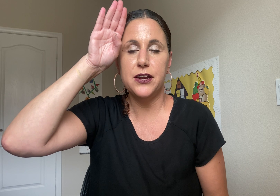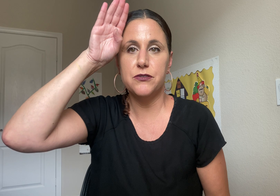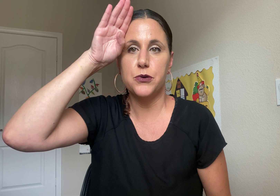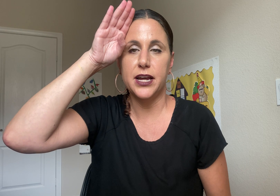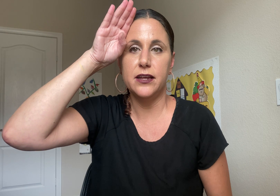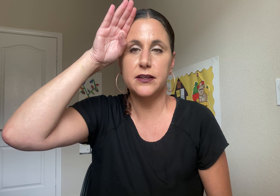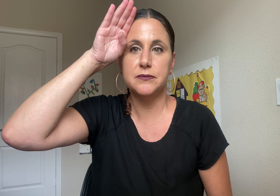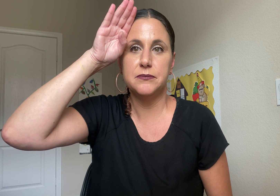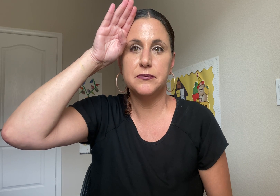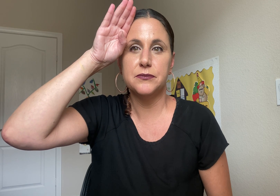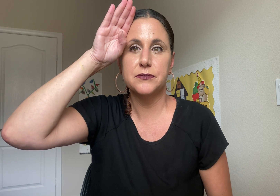your forehead.